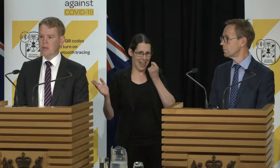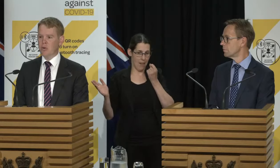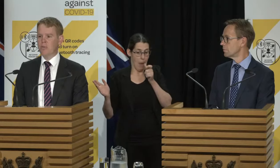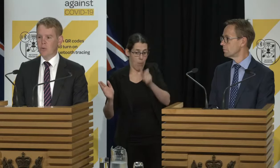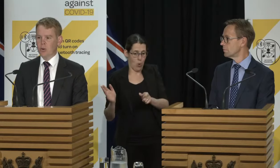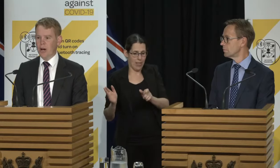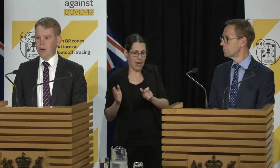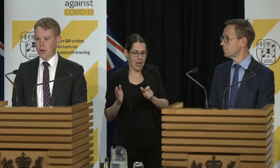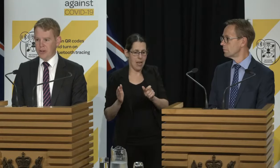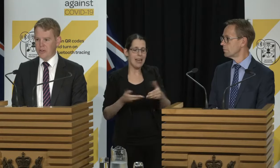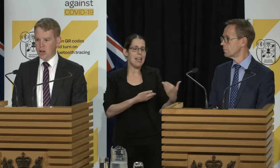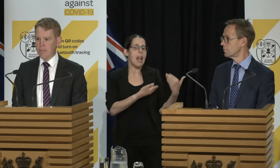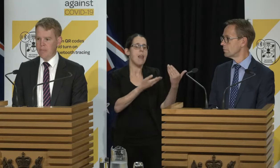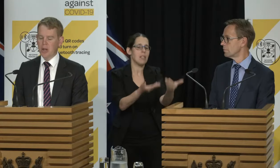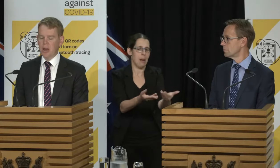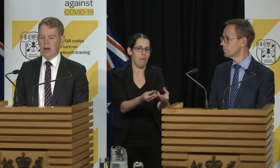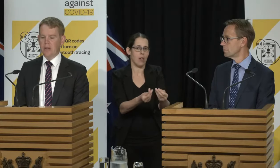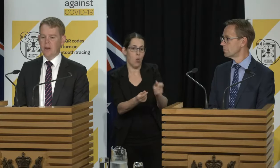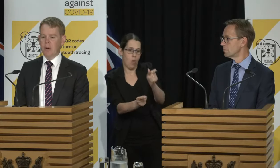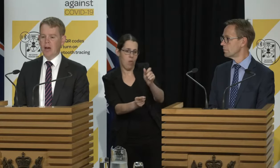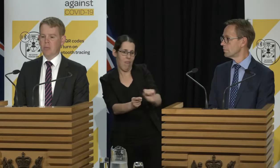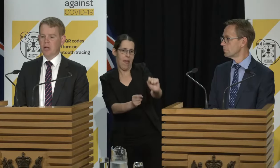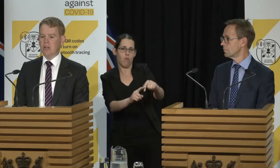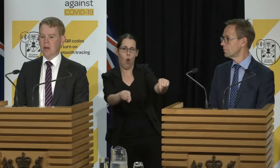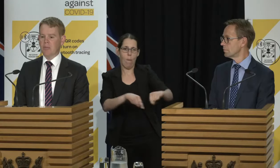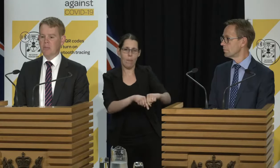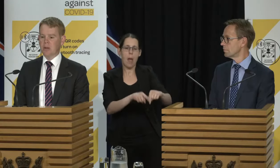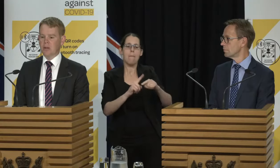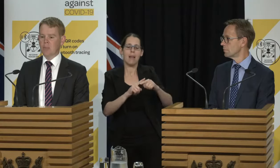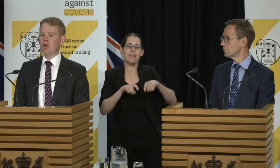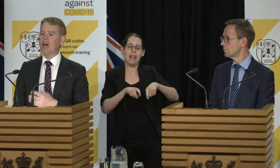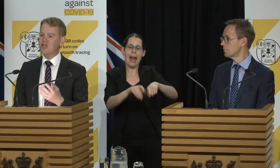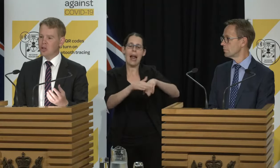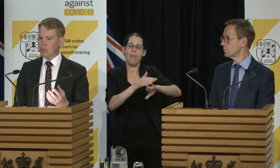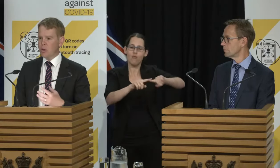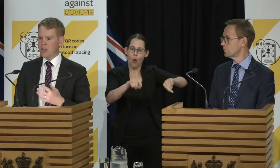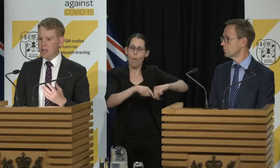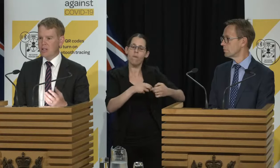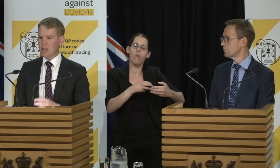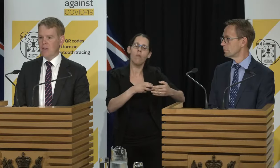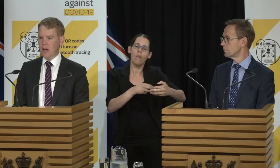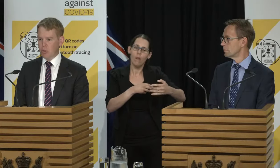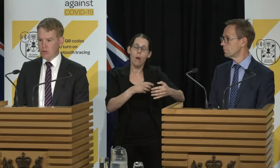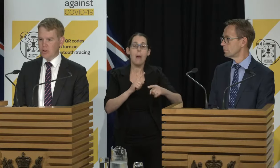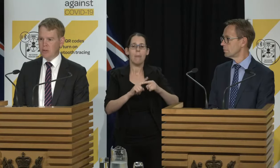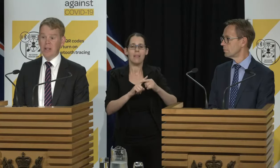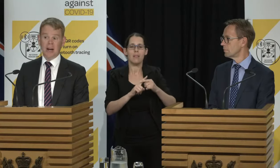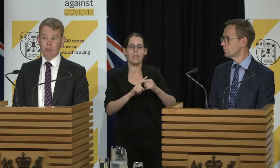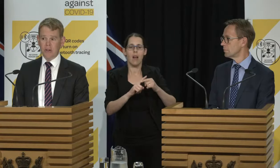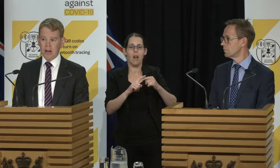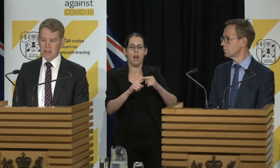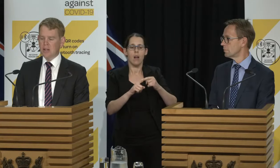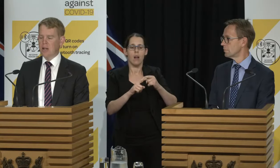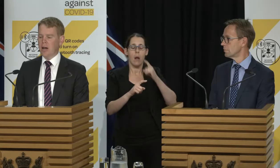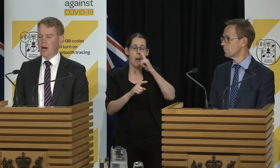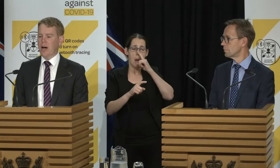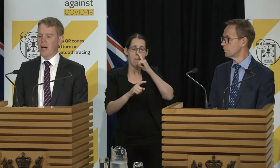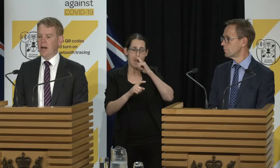was in the room for a period of time, that there may have been some communication between the guest and that person leading up to